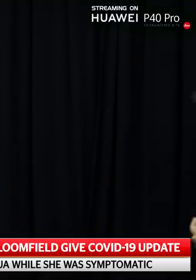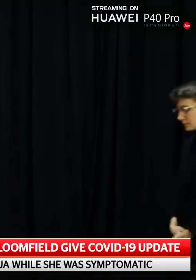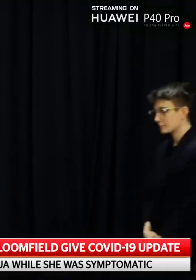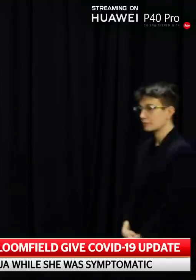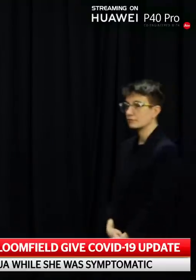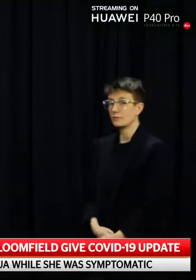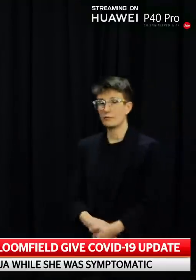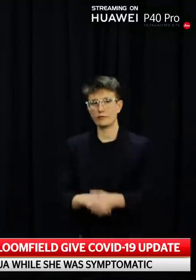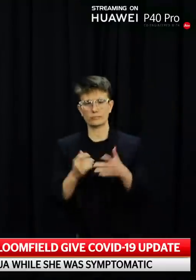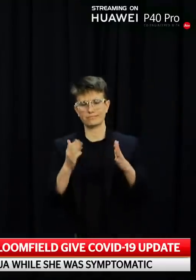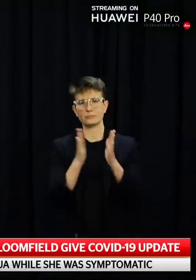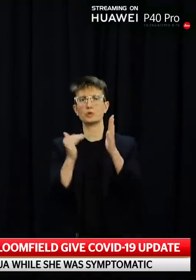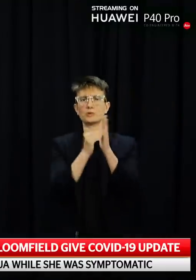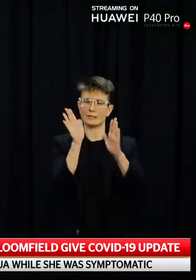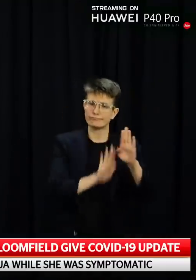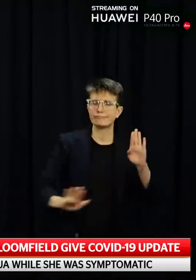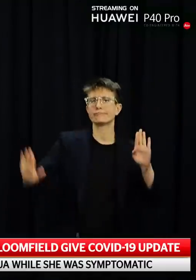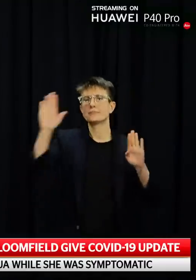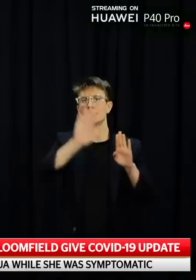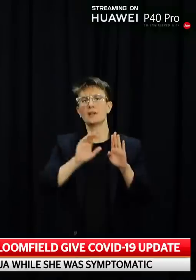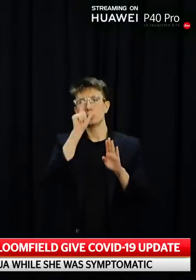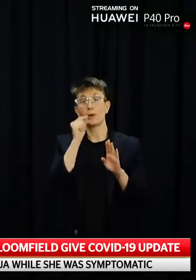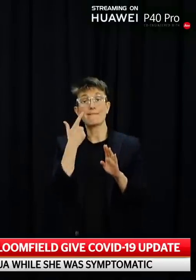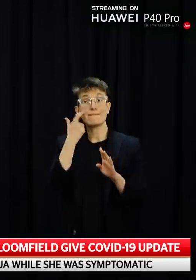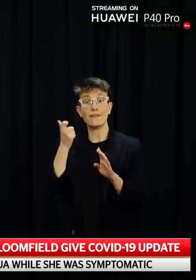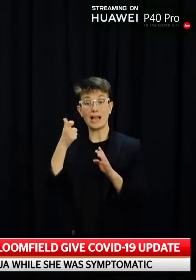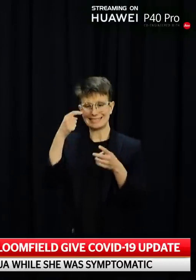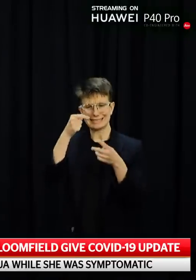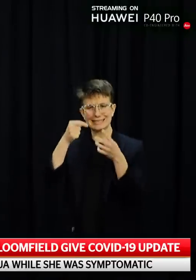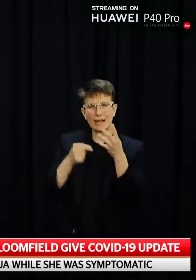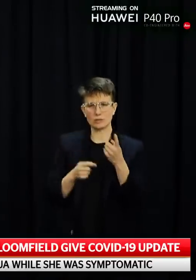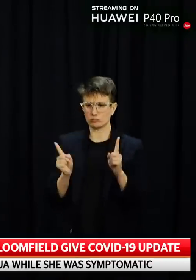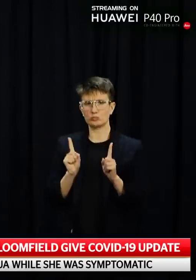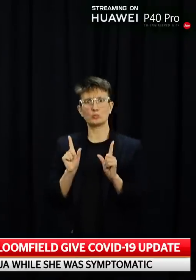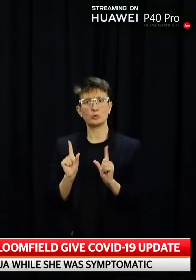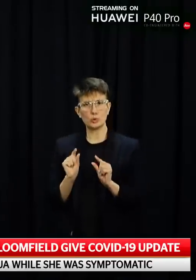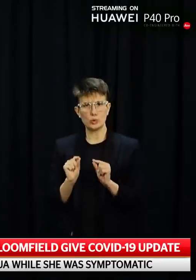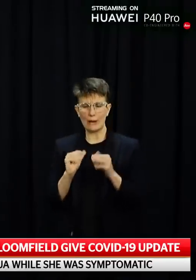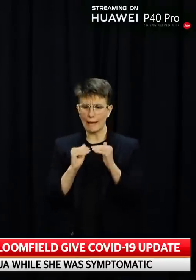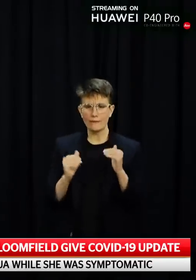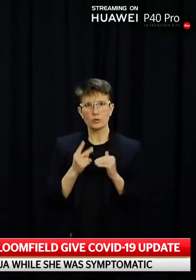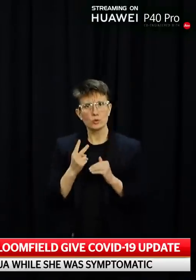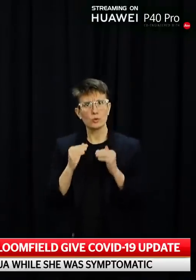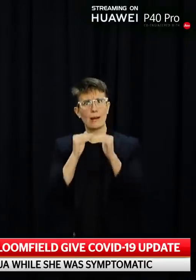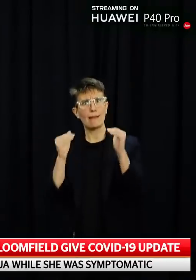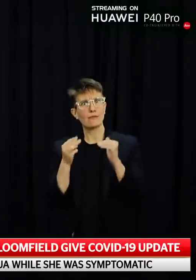of New Zealand and alert level 3 for Auckland on the COVID website at